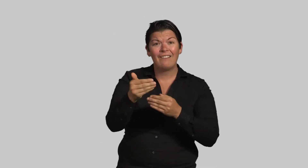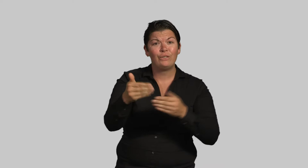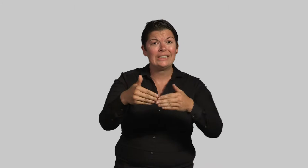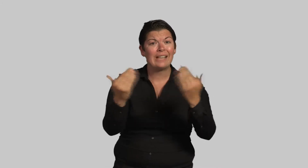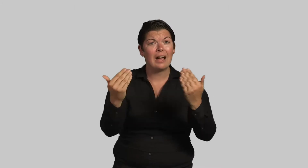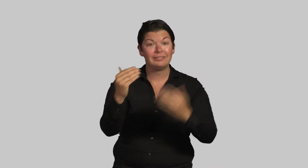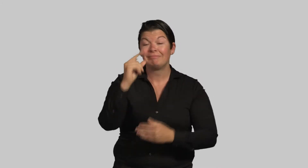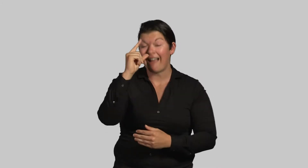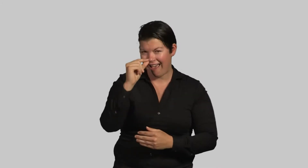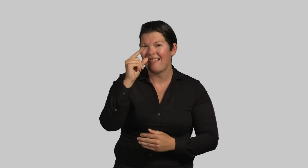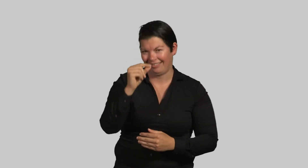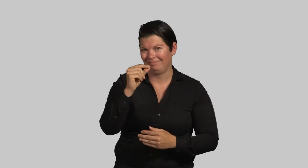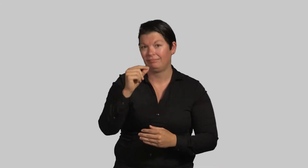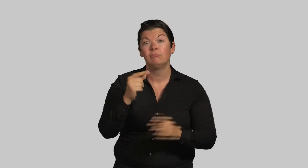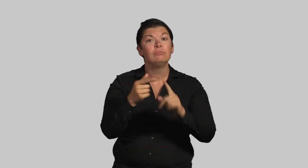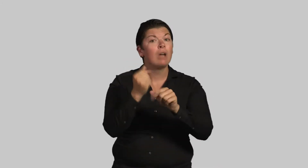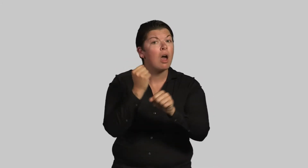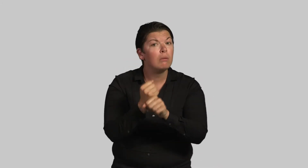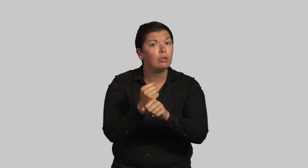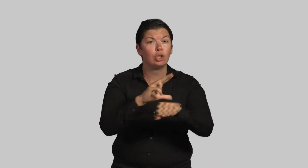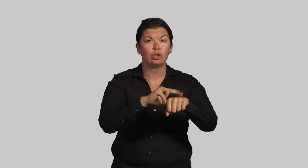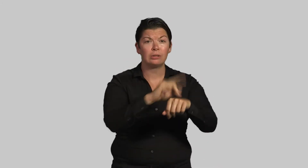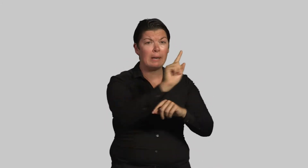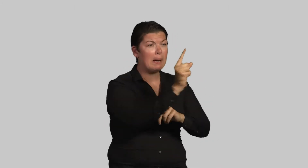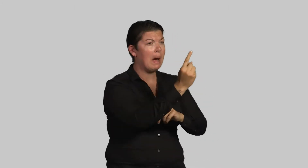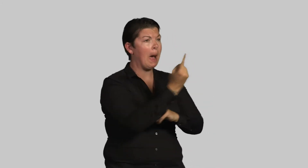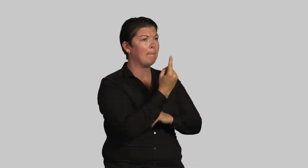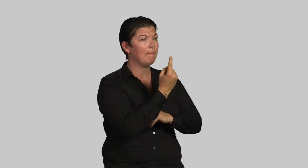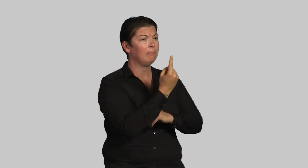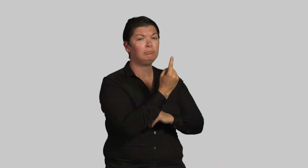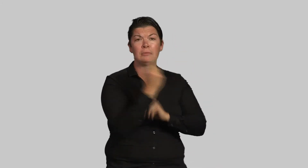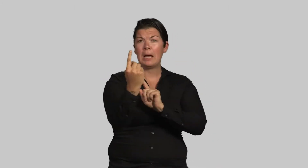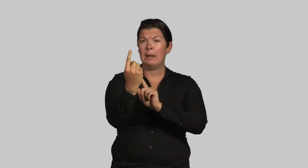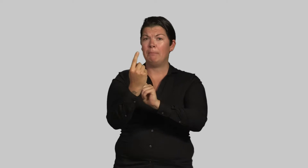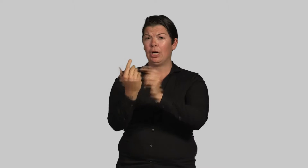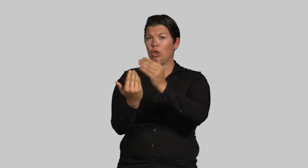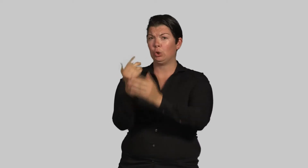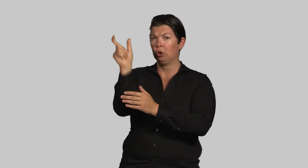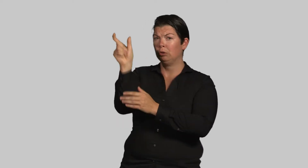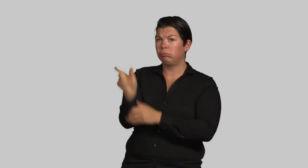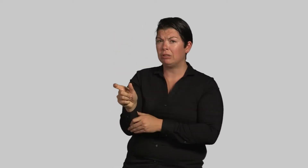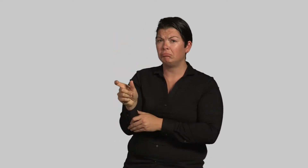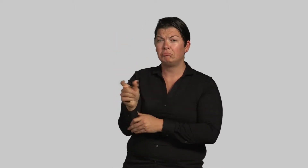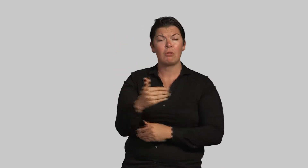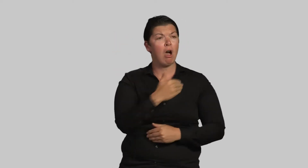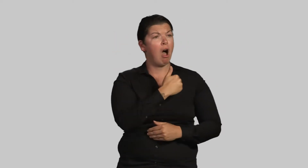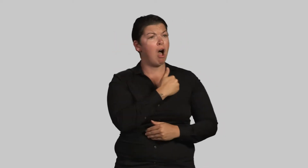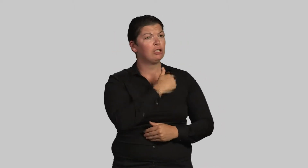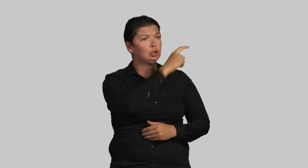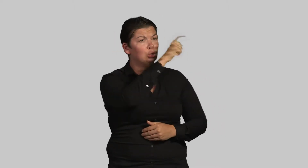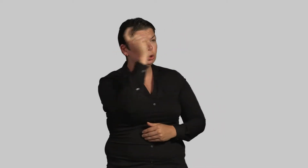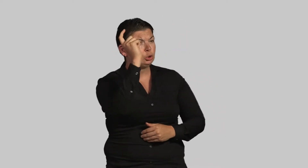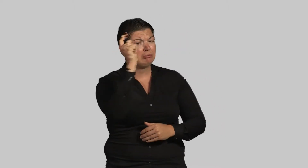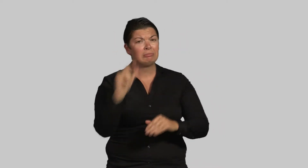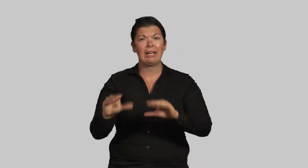If you need an interpreter every day, you can have one. This could be every day for doctors' ward rounds, meeting new staff such as